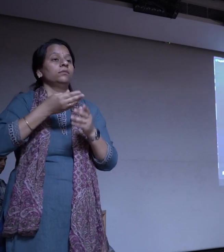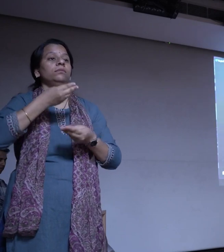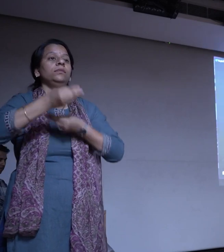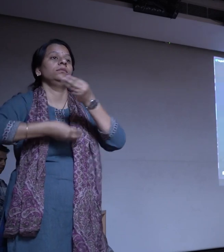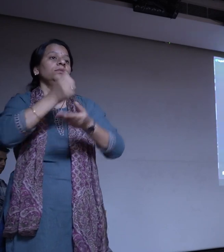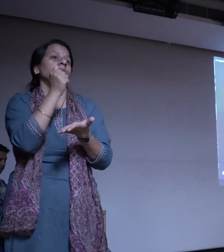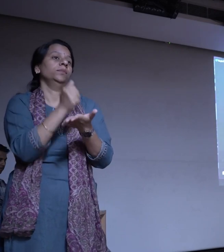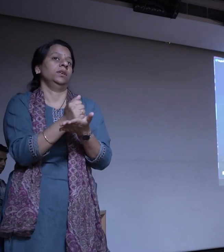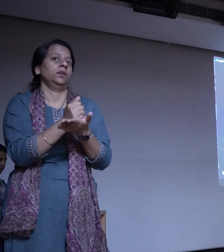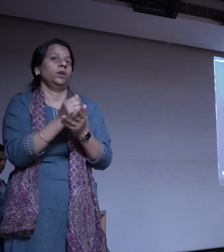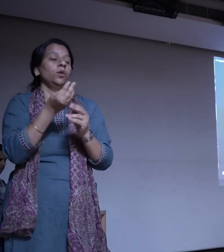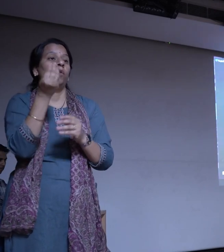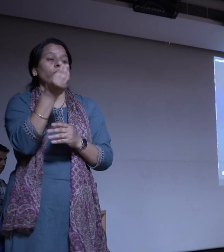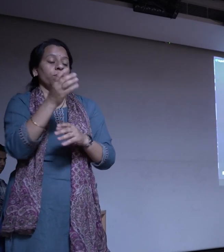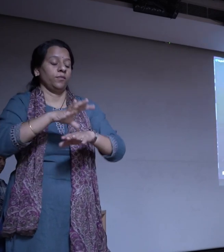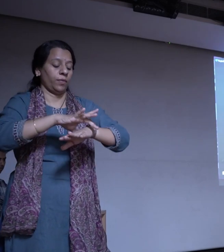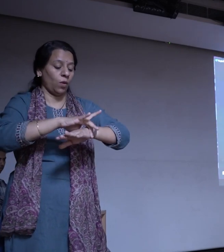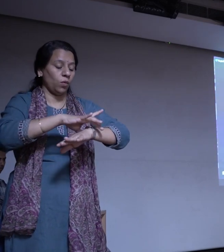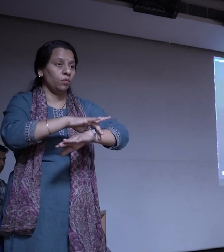therapy theny